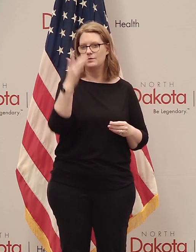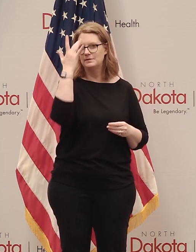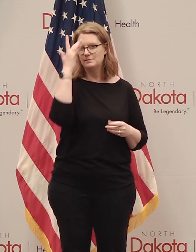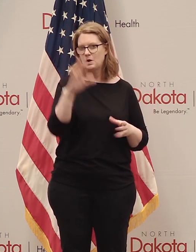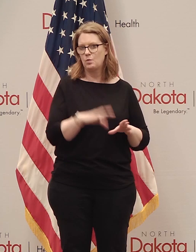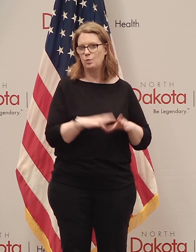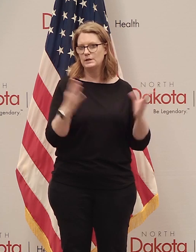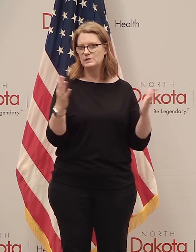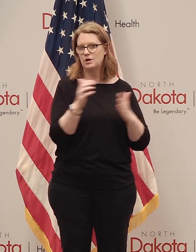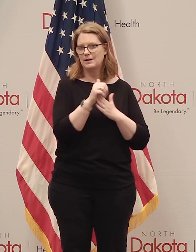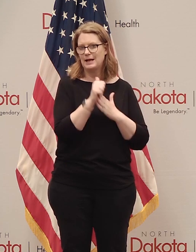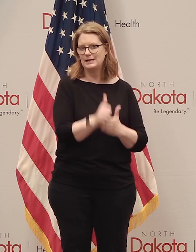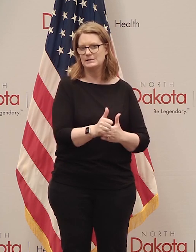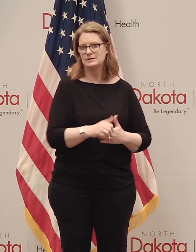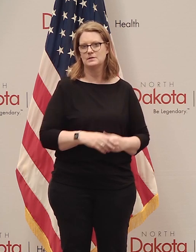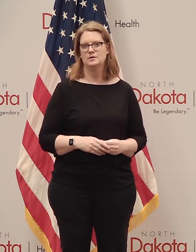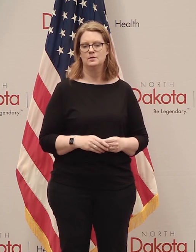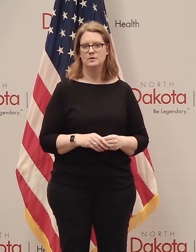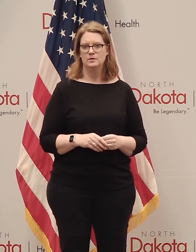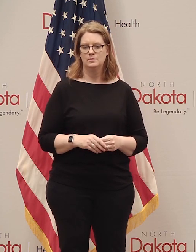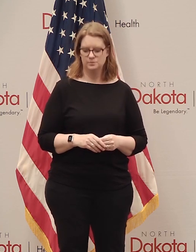Restart guidance.